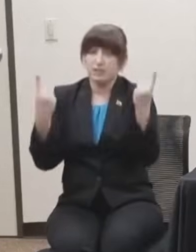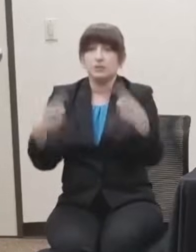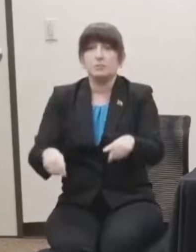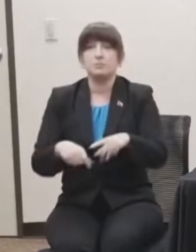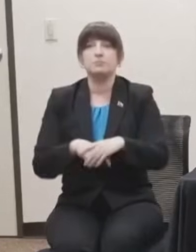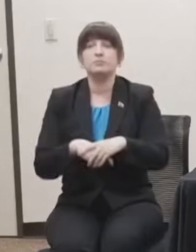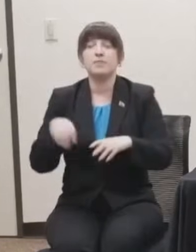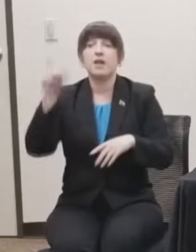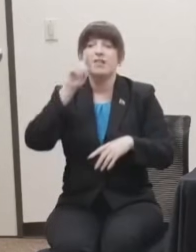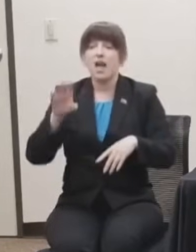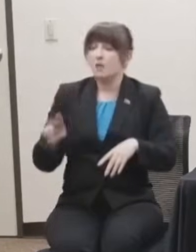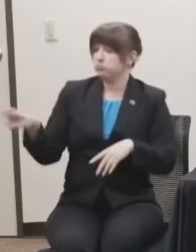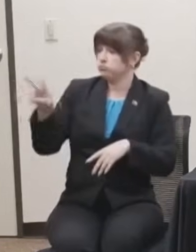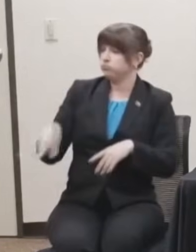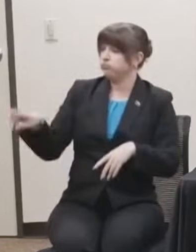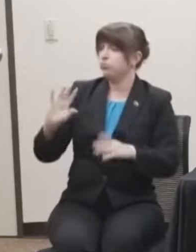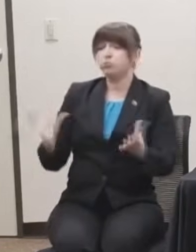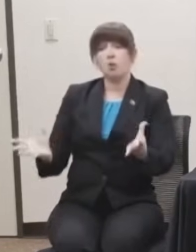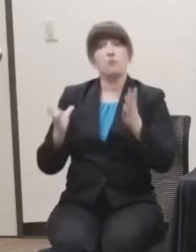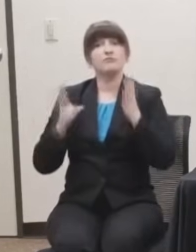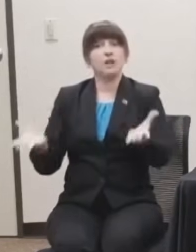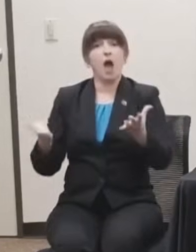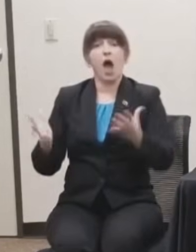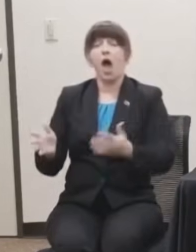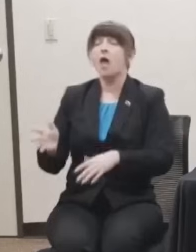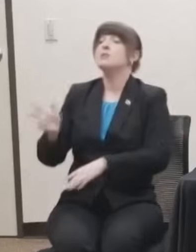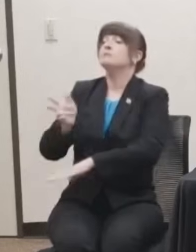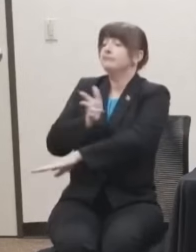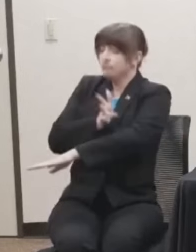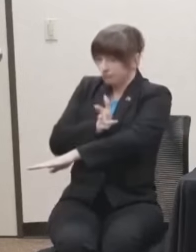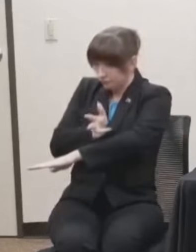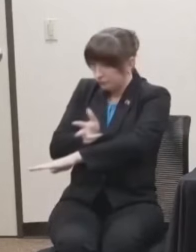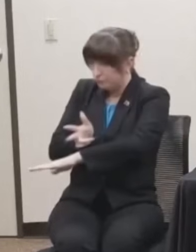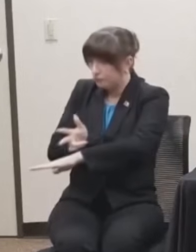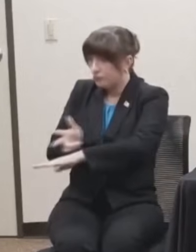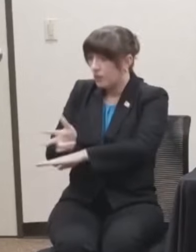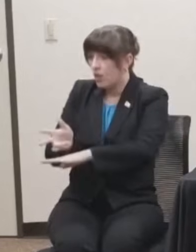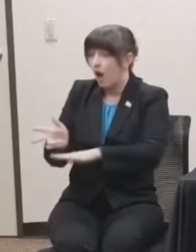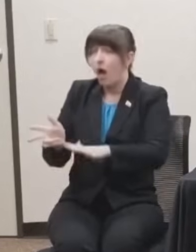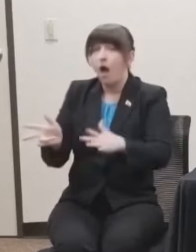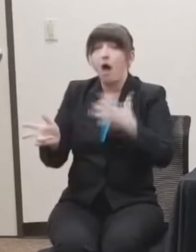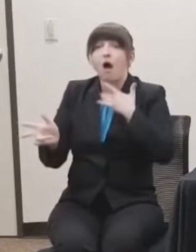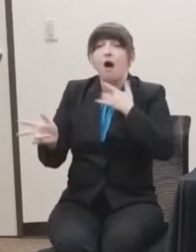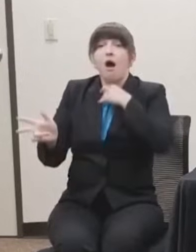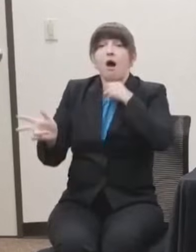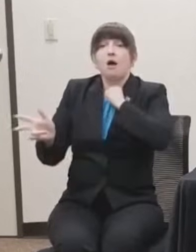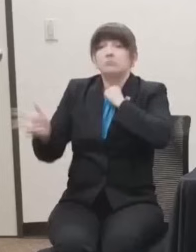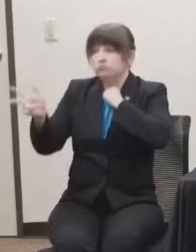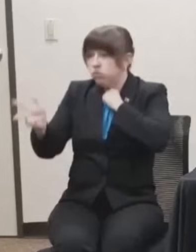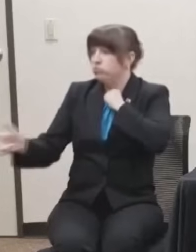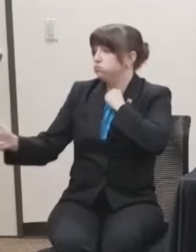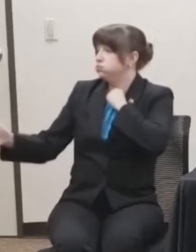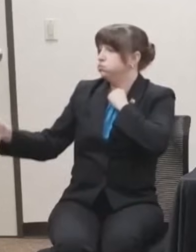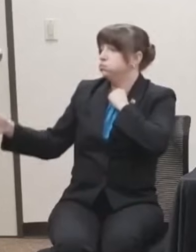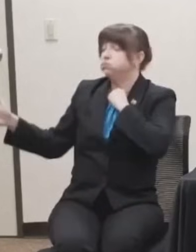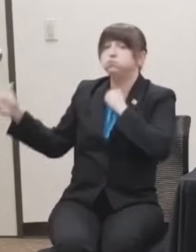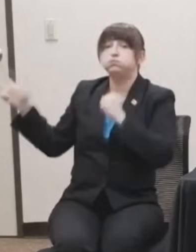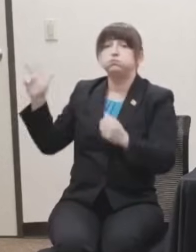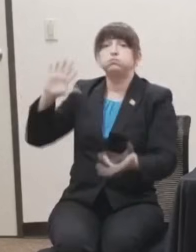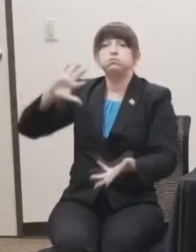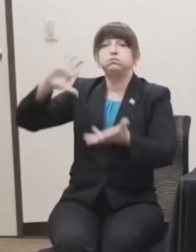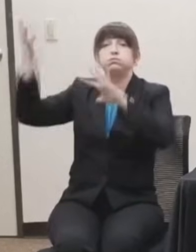it, only to find out when you're in there that it's too late and that you're getting swept away. And so we urge everybody to